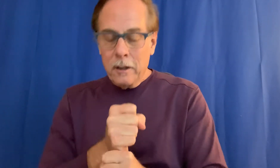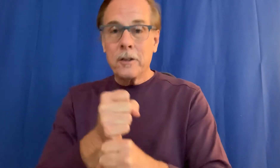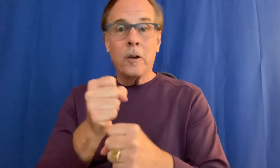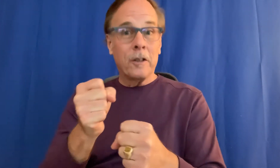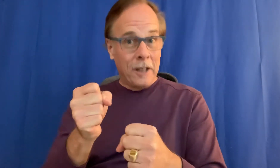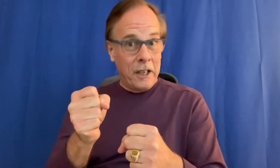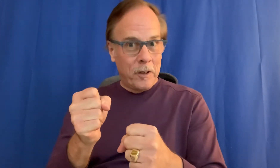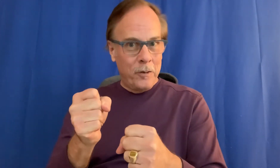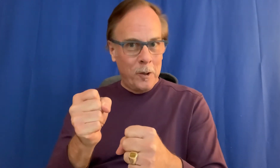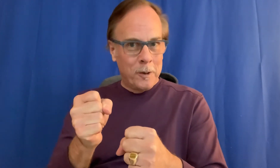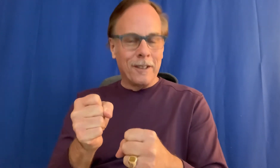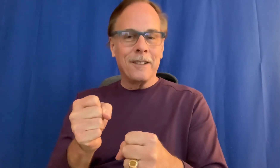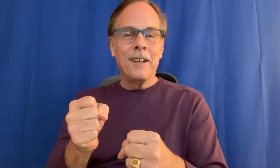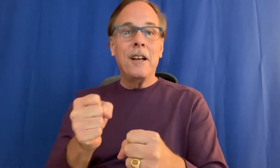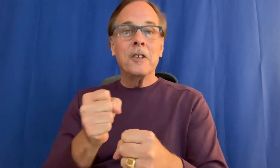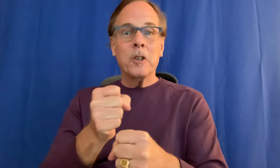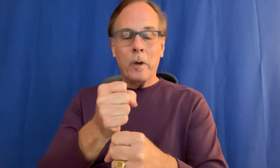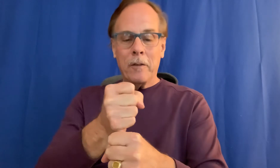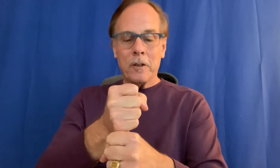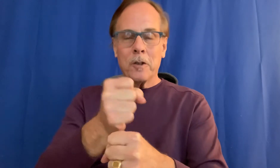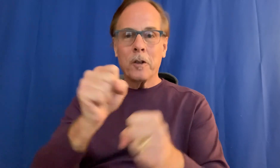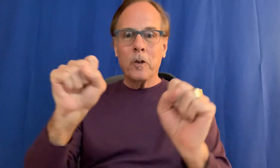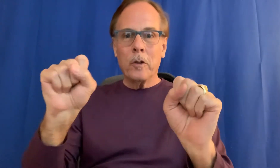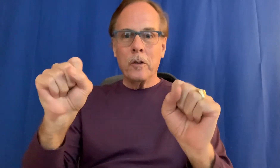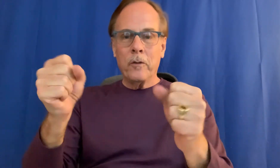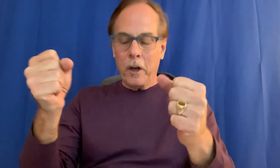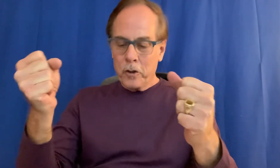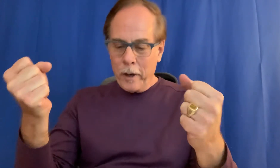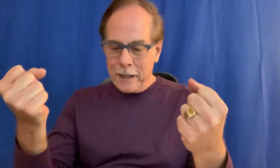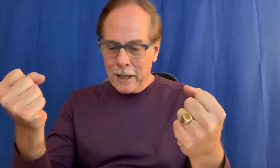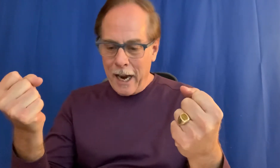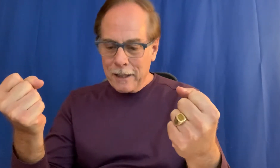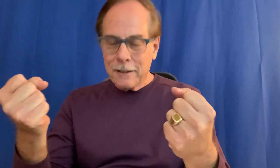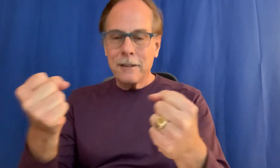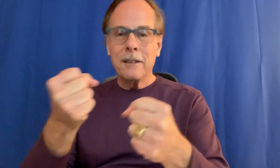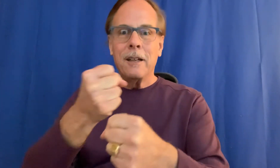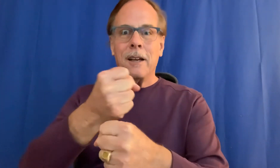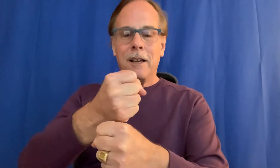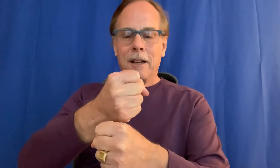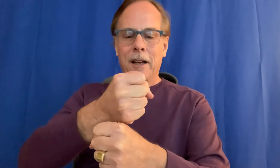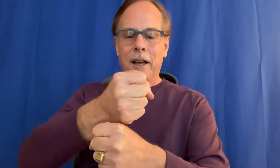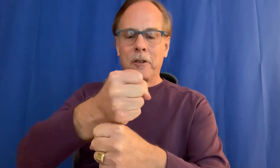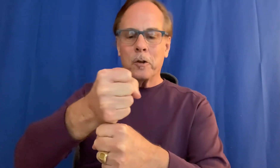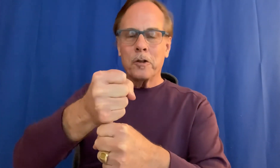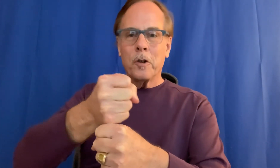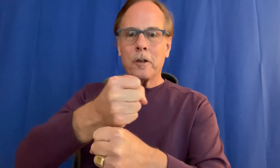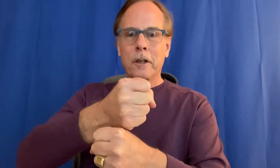So kind of confusing. So we have you've got your S hands, and you're circling